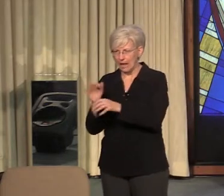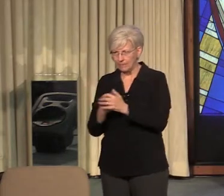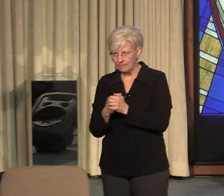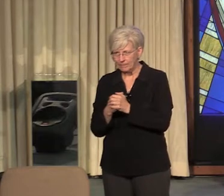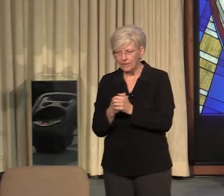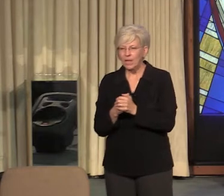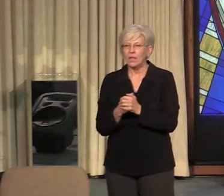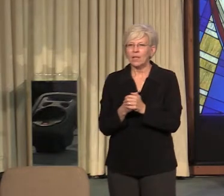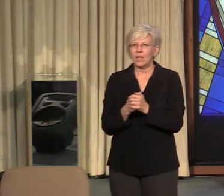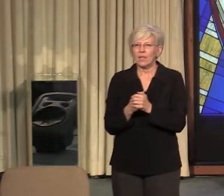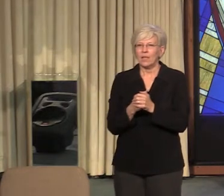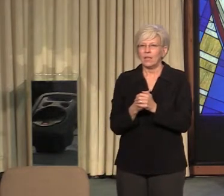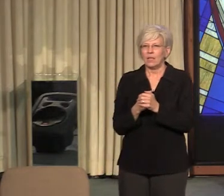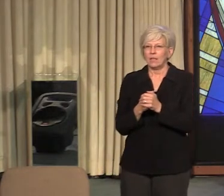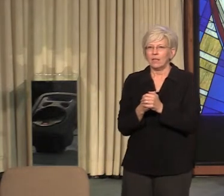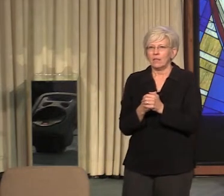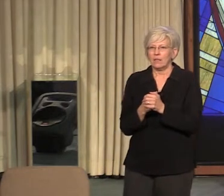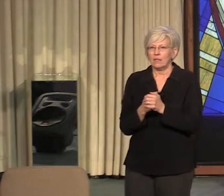that to 9.